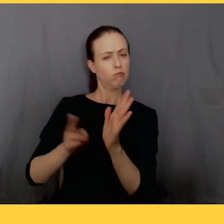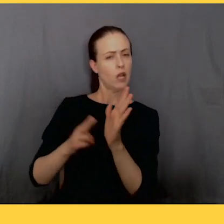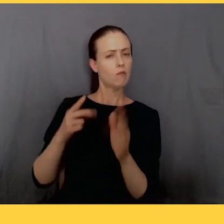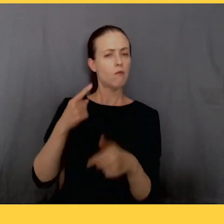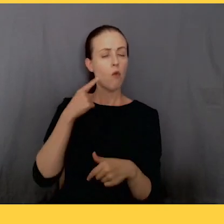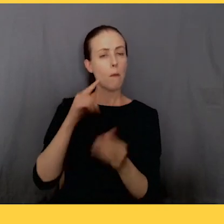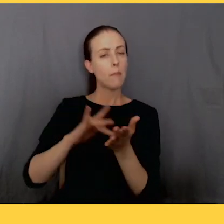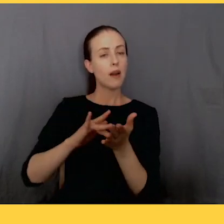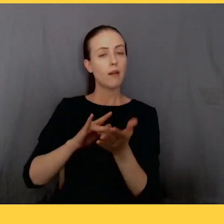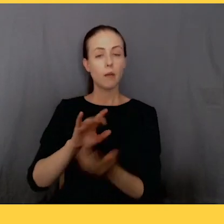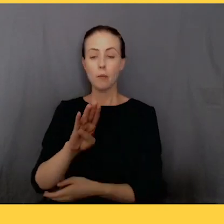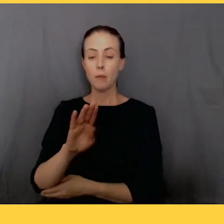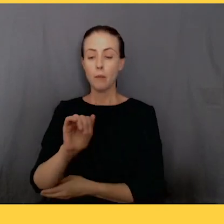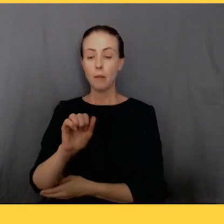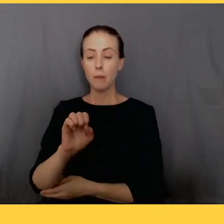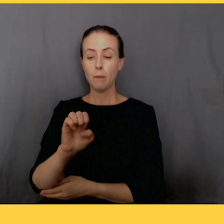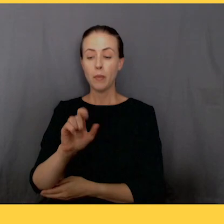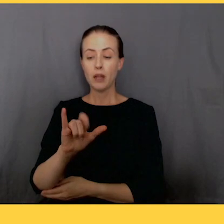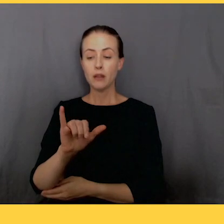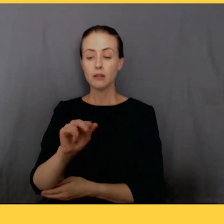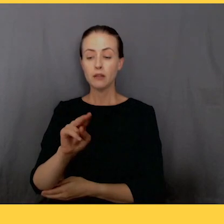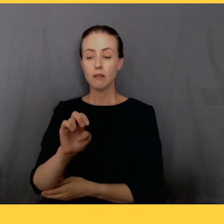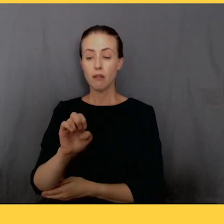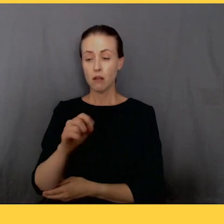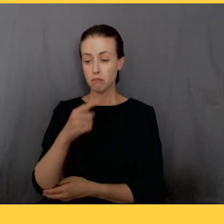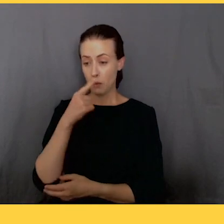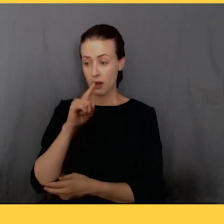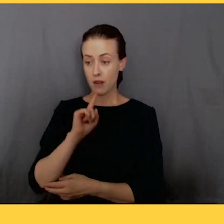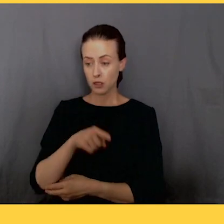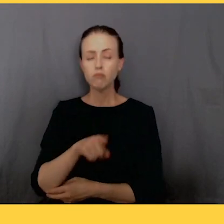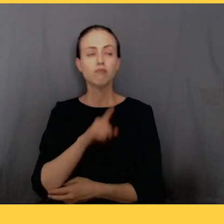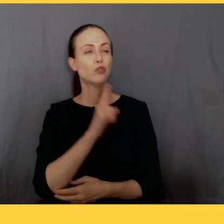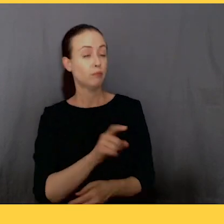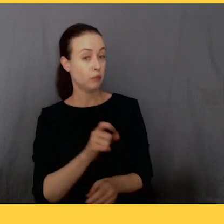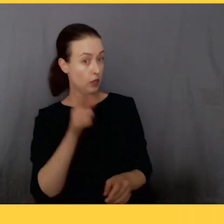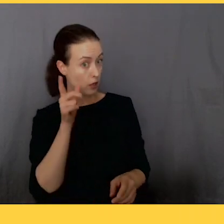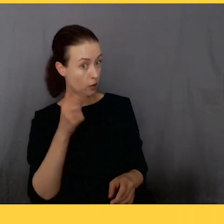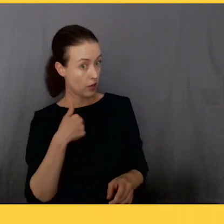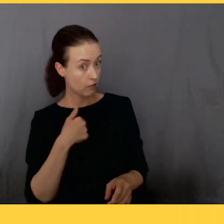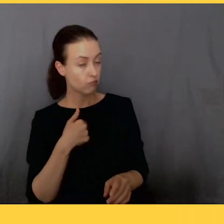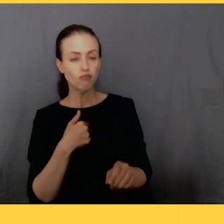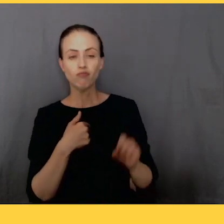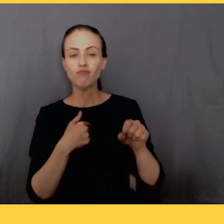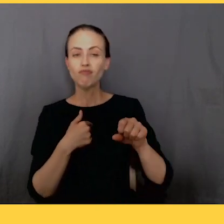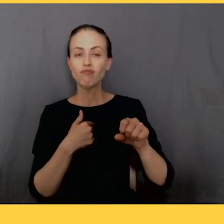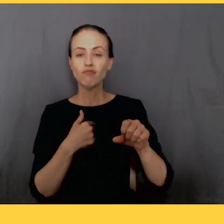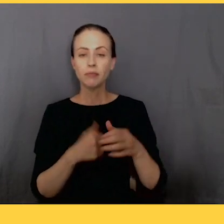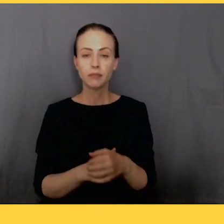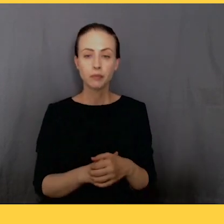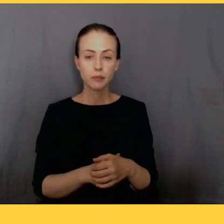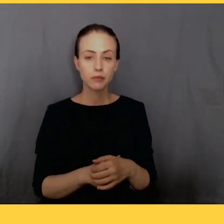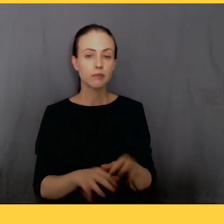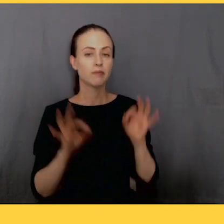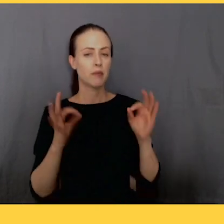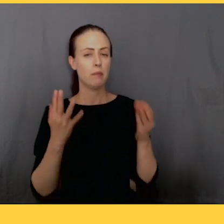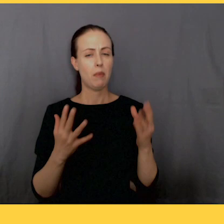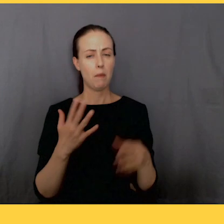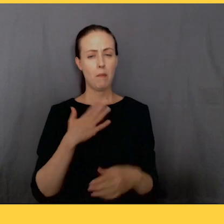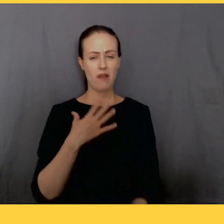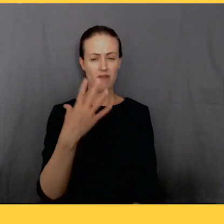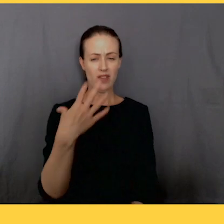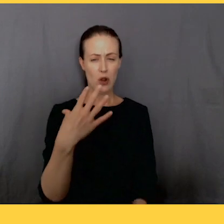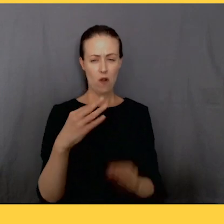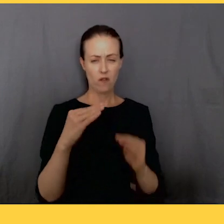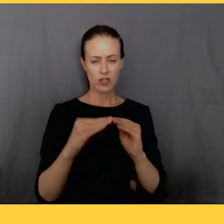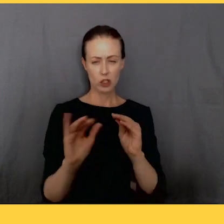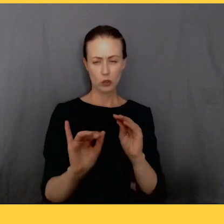program? Absolutely. Can you hear me? Yes, we can. Thank you. All right. Good. And I may have fixed my video. I'm not